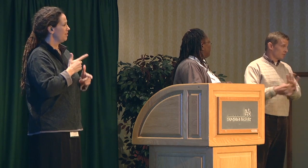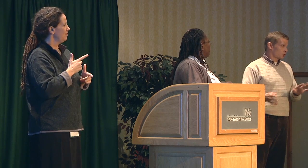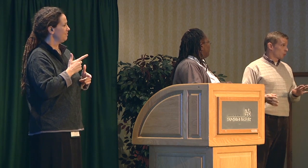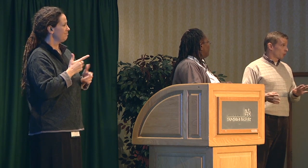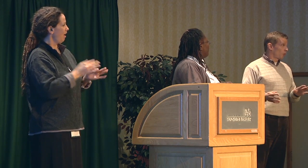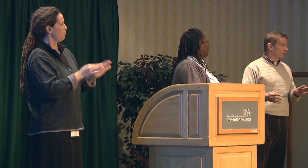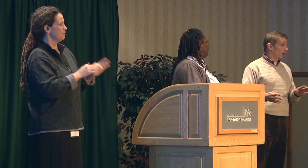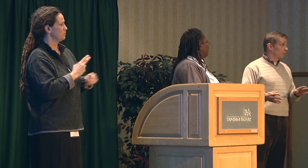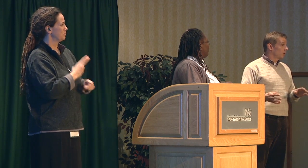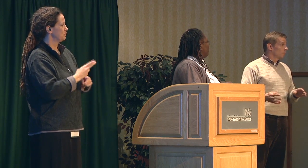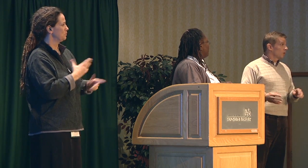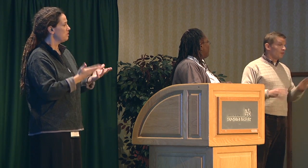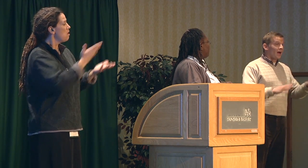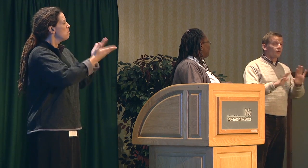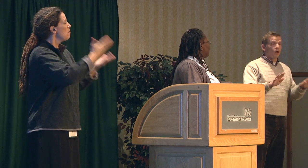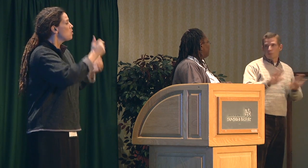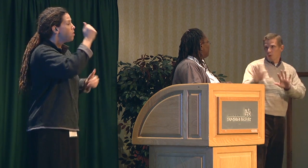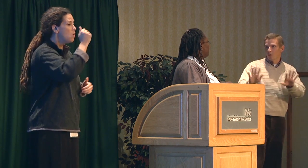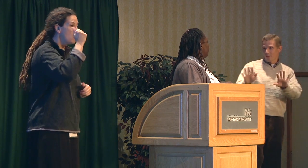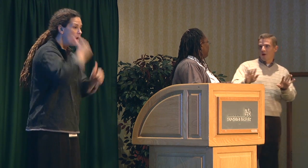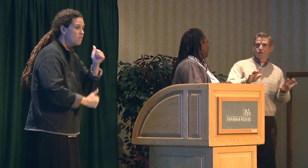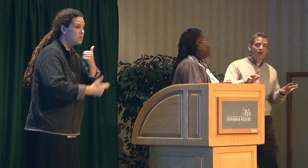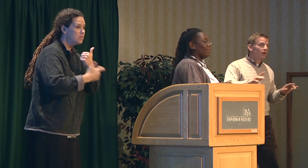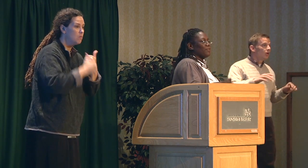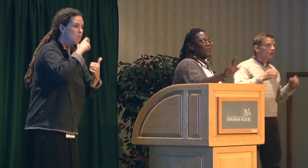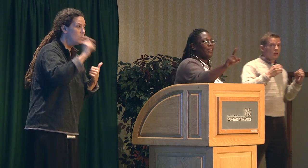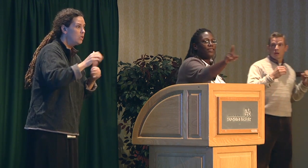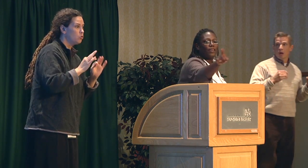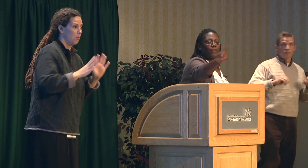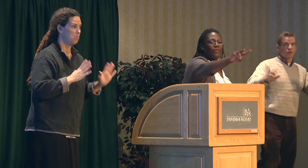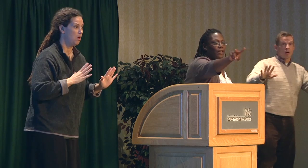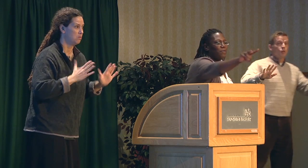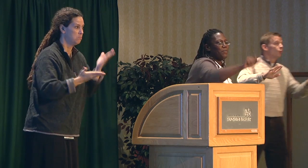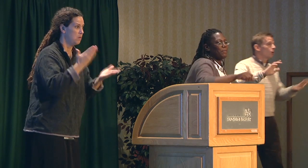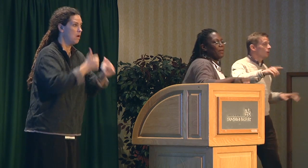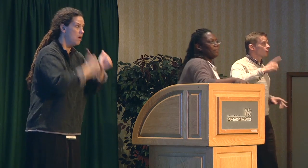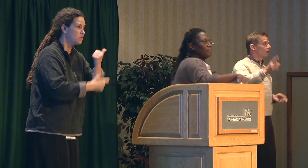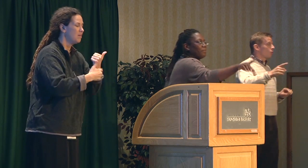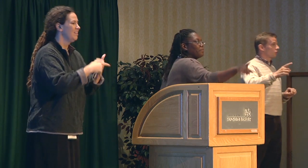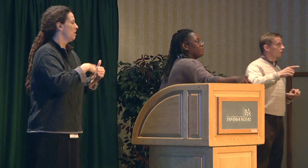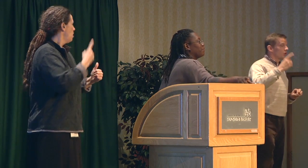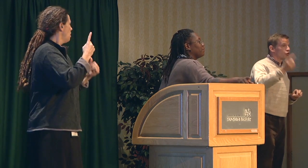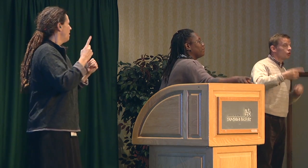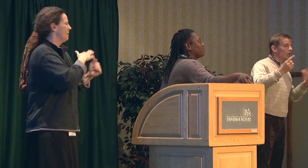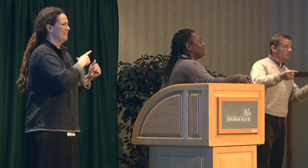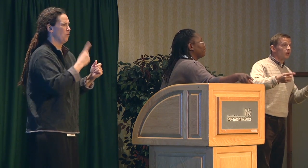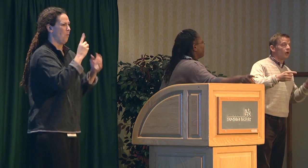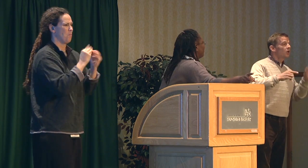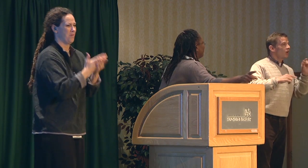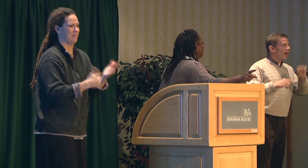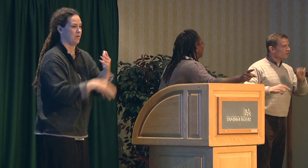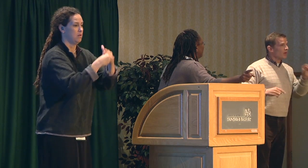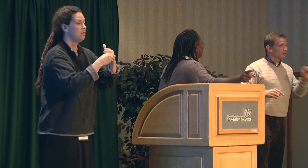don't have to have an interpreter all the time. In fact, one more thing I'll say. And we want to get to. I'm sorry. One more thing I want to say. It's a good